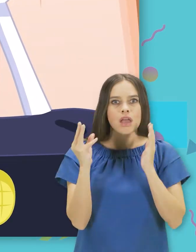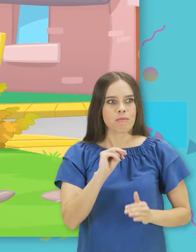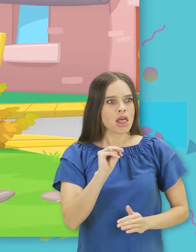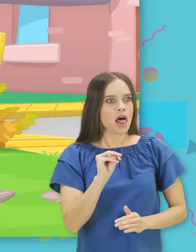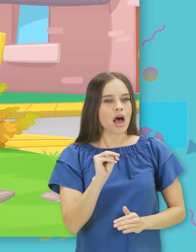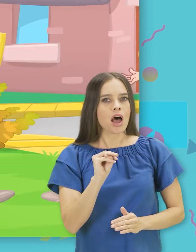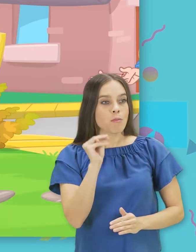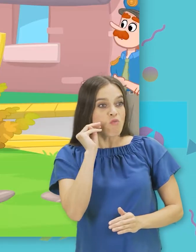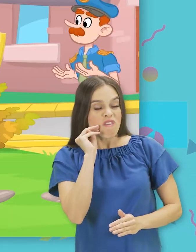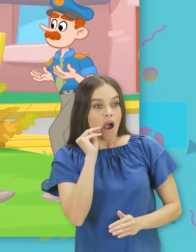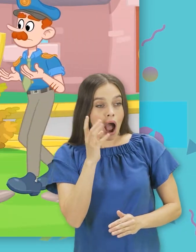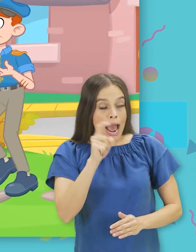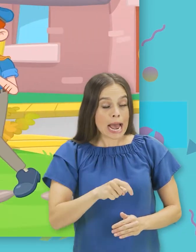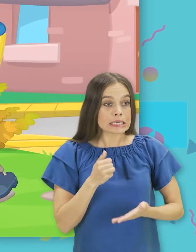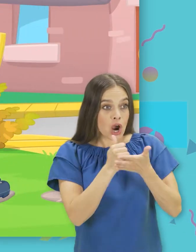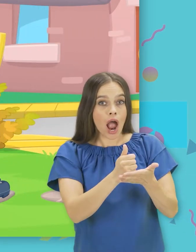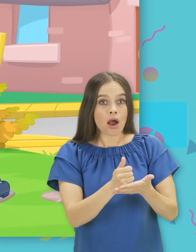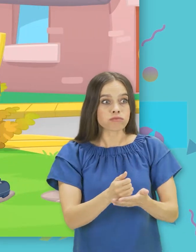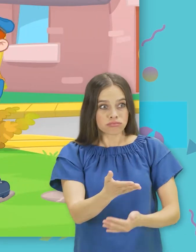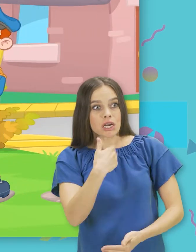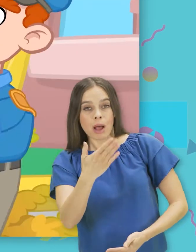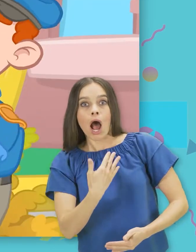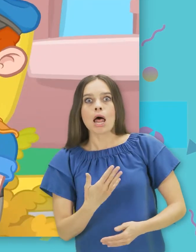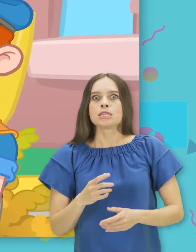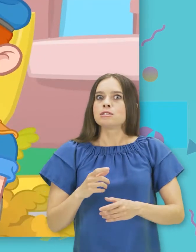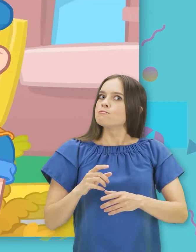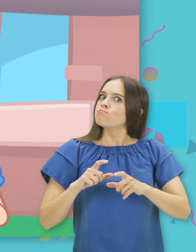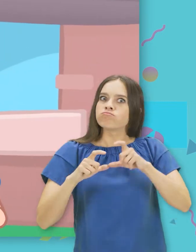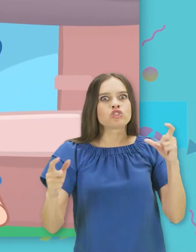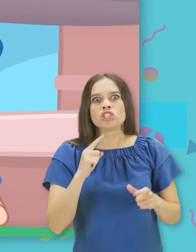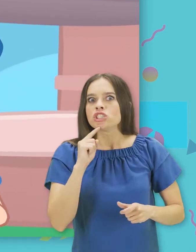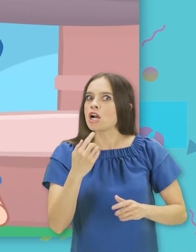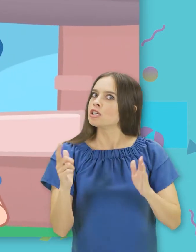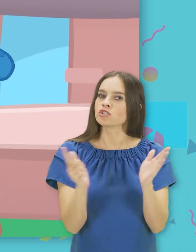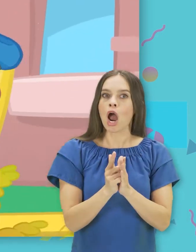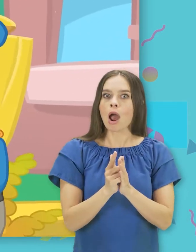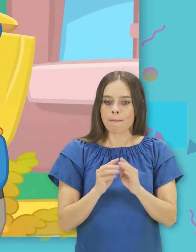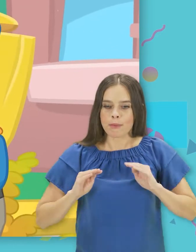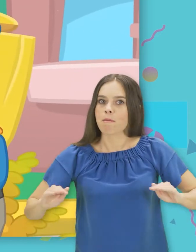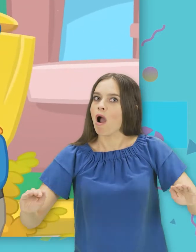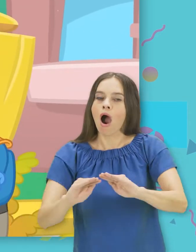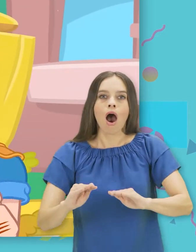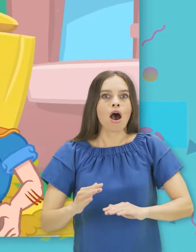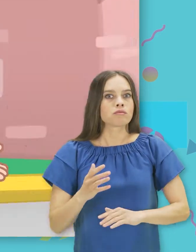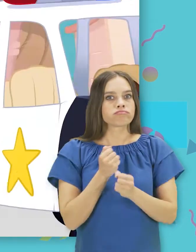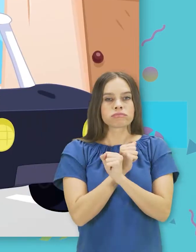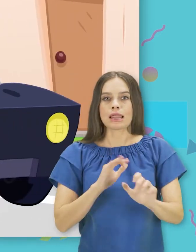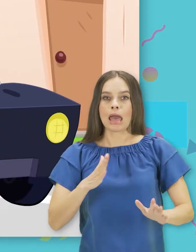Mila and Morphle, I need your help There's a major crime going on in the city park And without my police car,